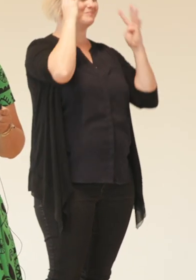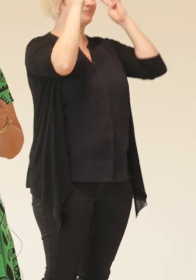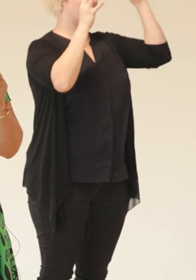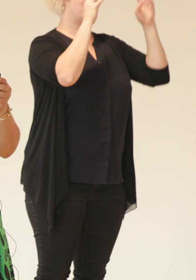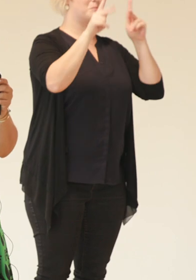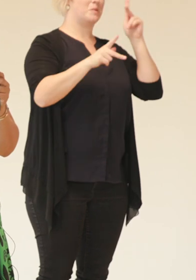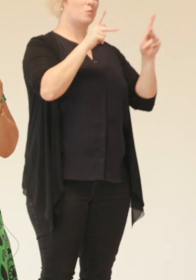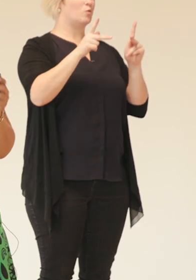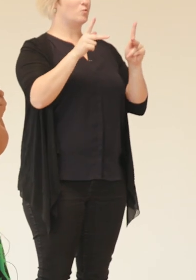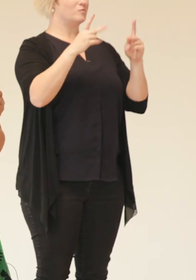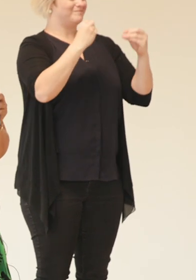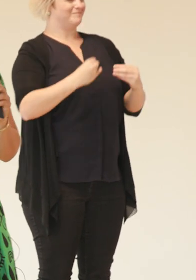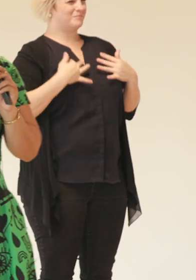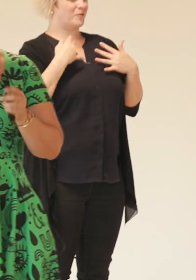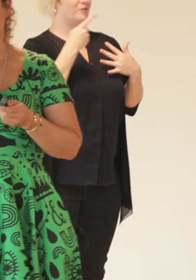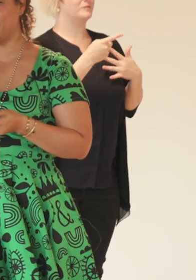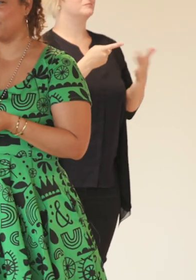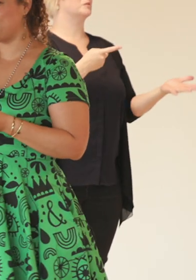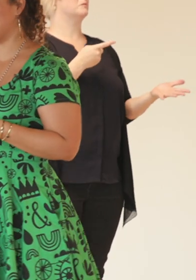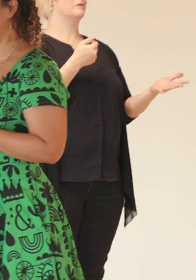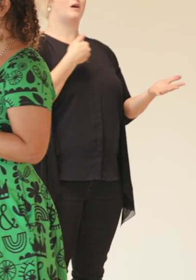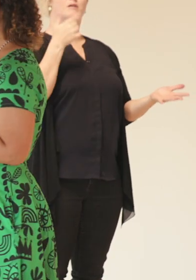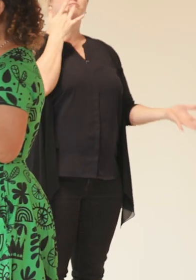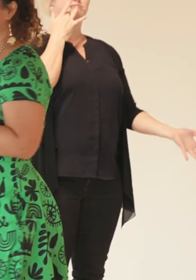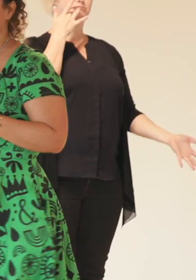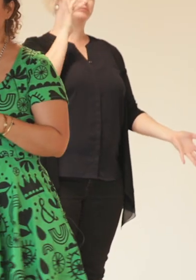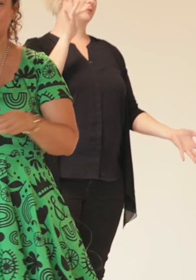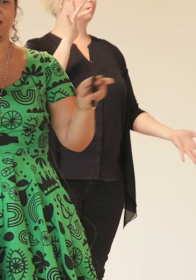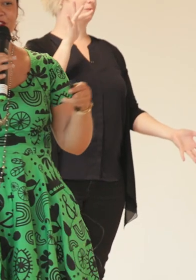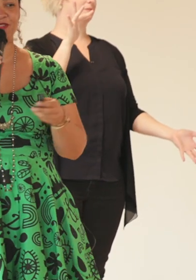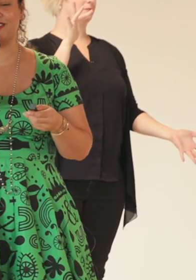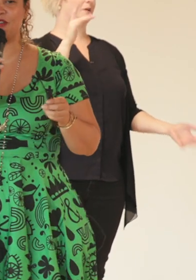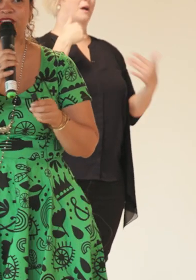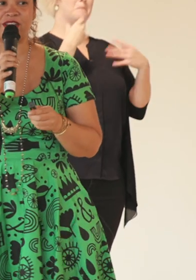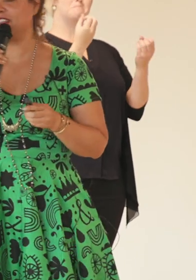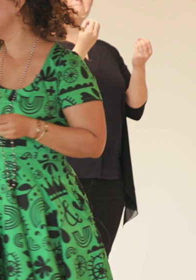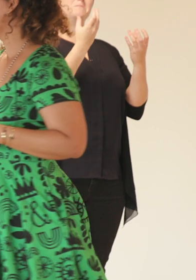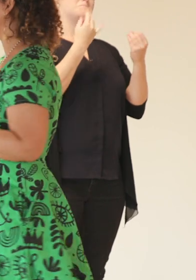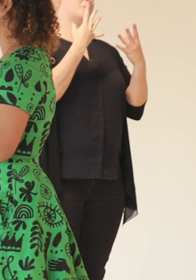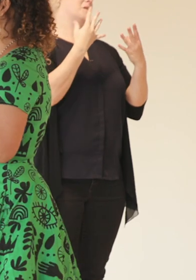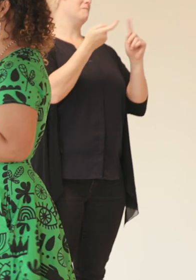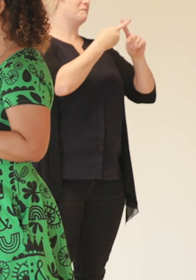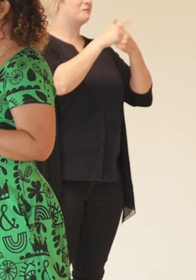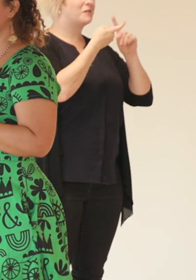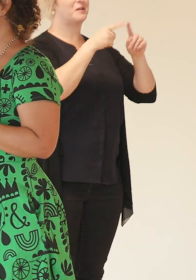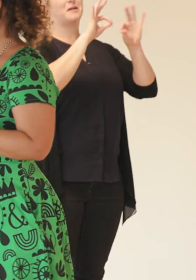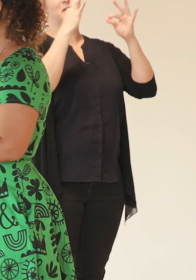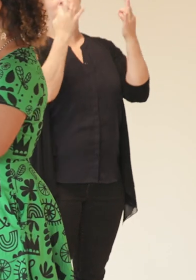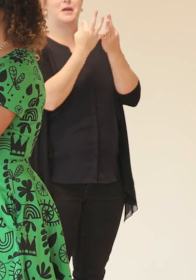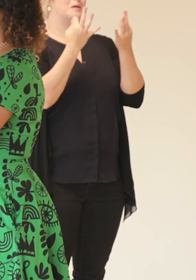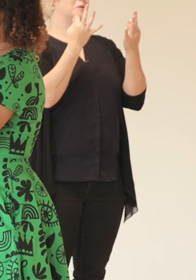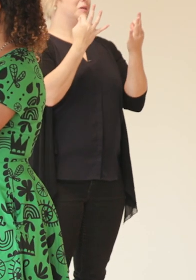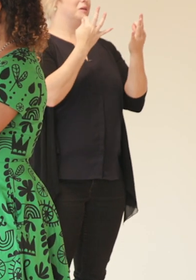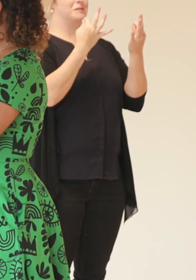very lucky because I have so many incredible people that support me, and some of them are here today, so I might cry. I'm going to try not to cry. I promise I'm